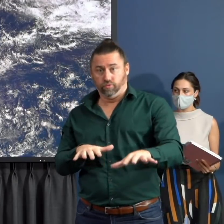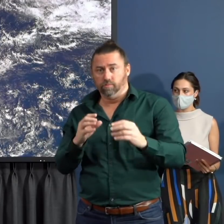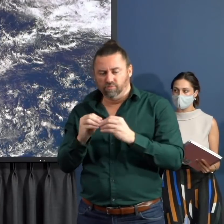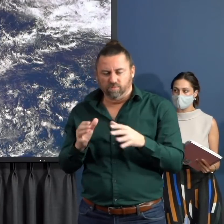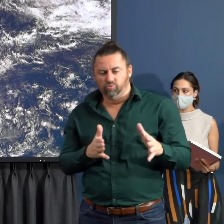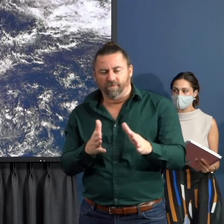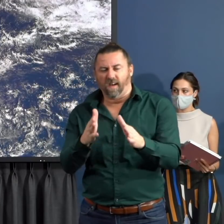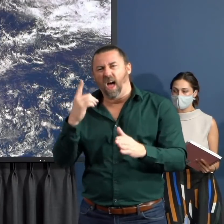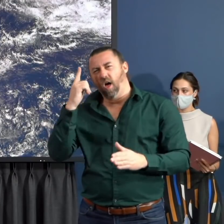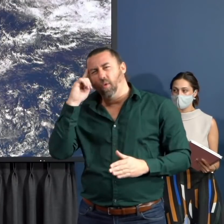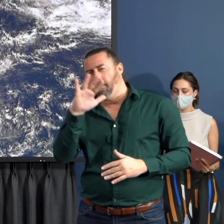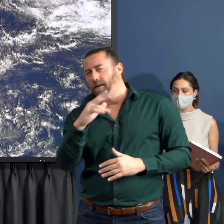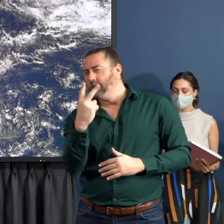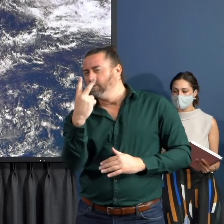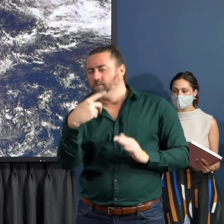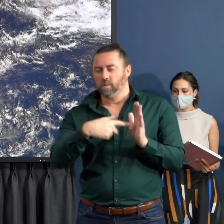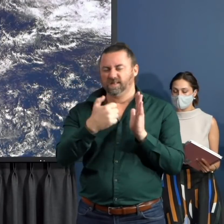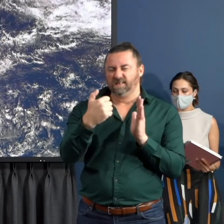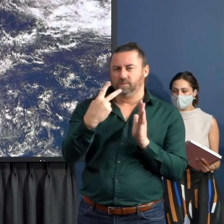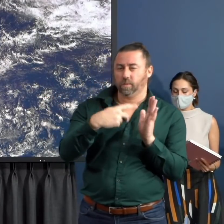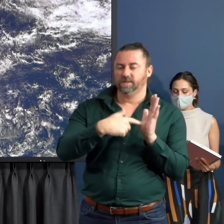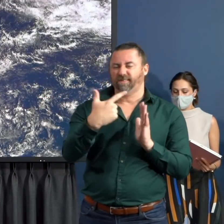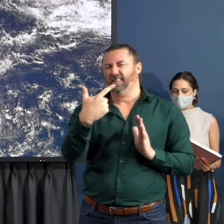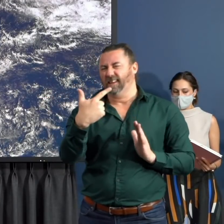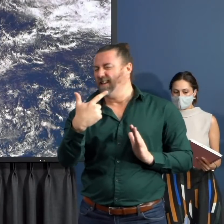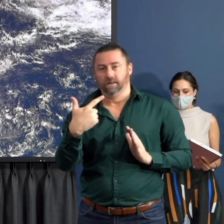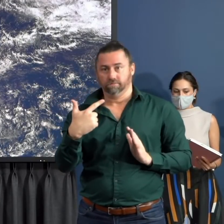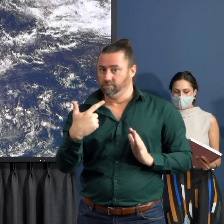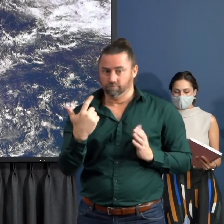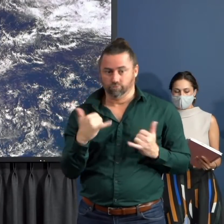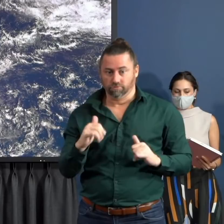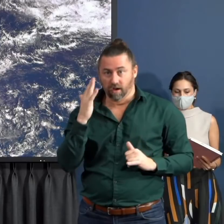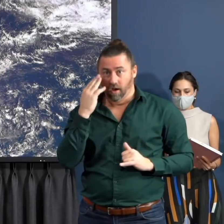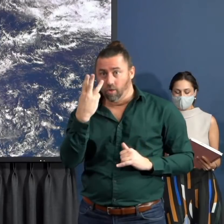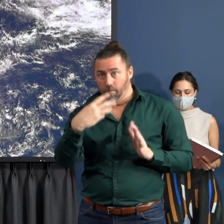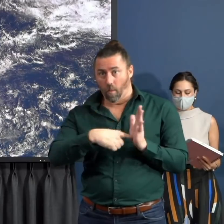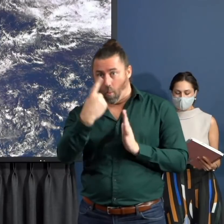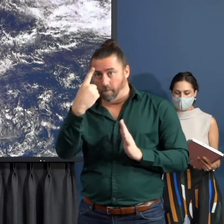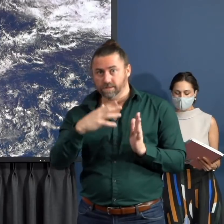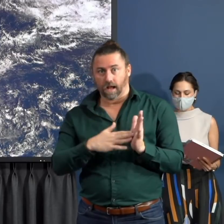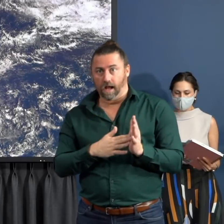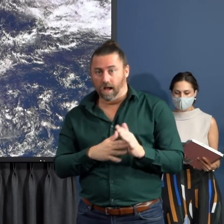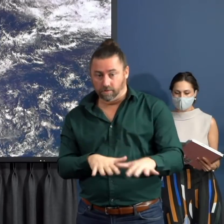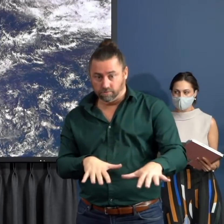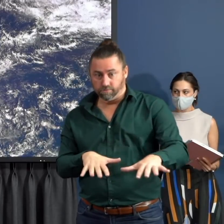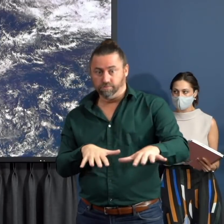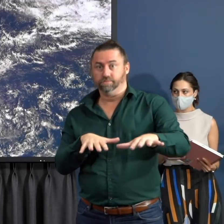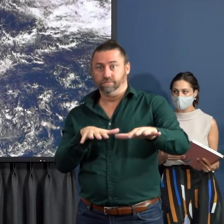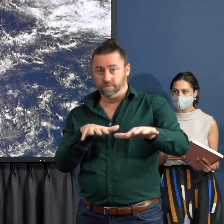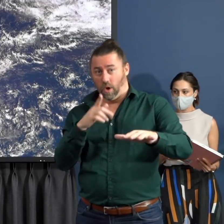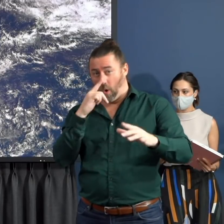around 2.6, 2.7, it's now 3.1. We expect that there may be